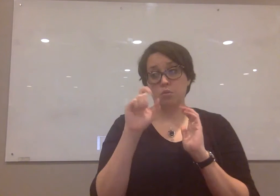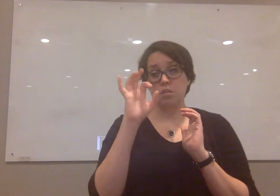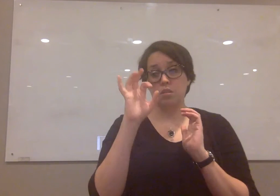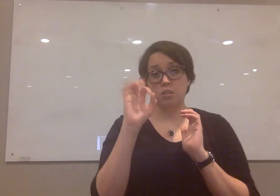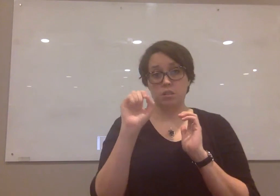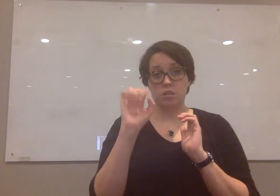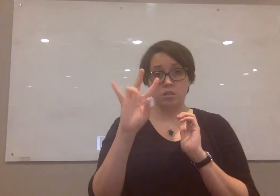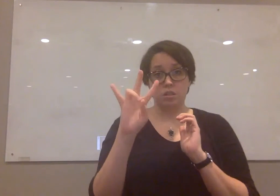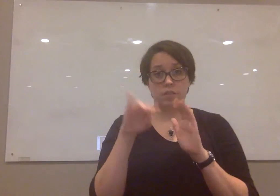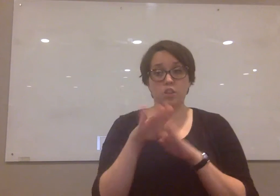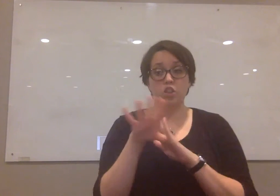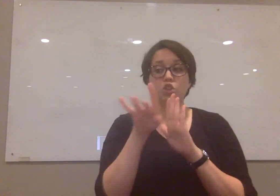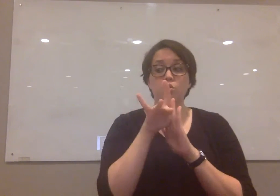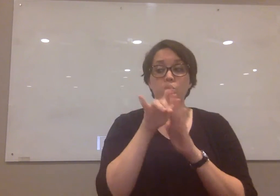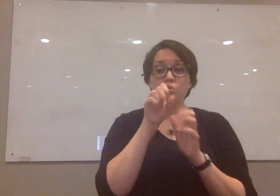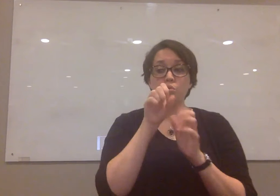worker private function.